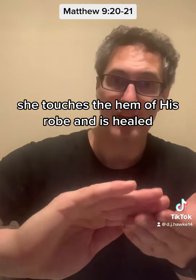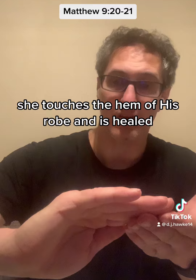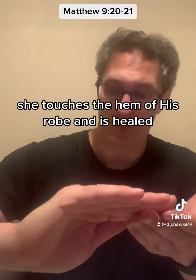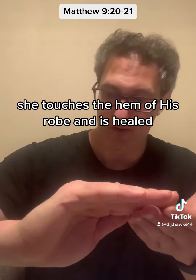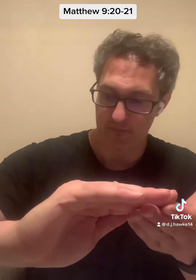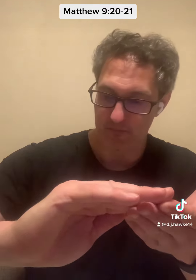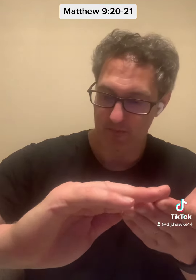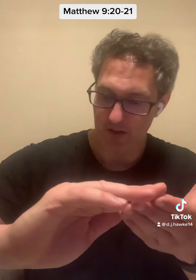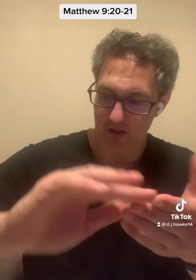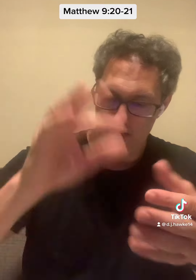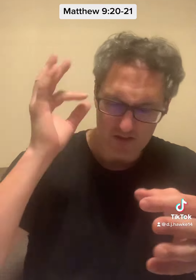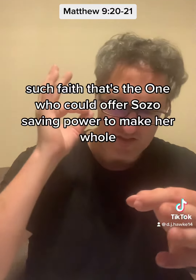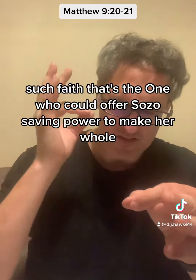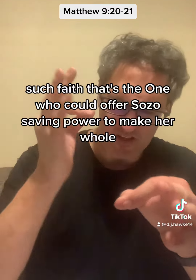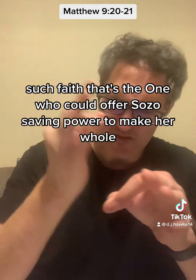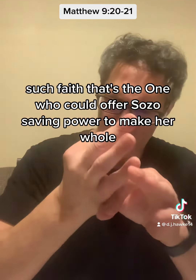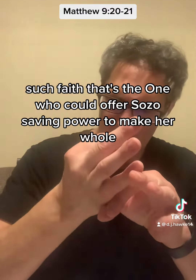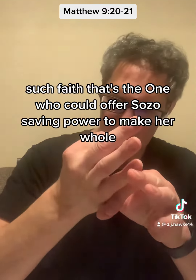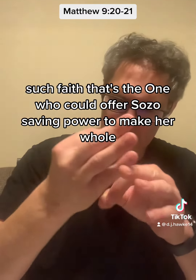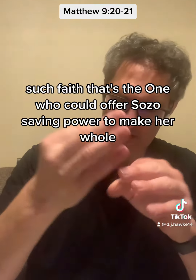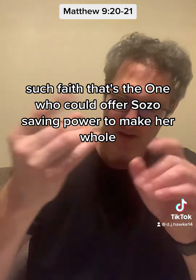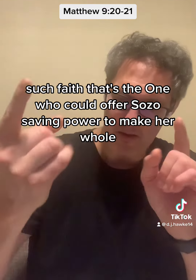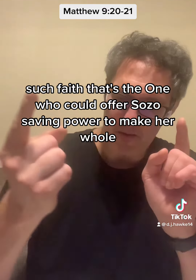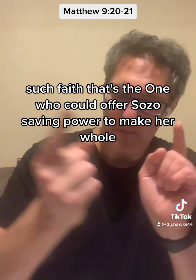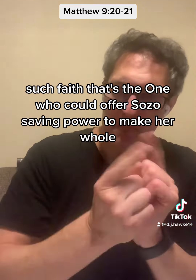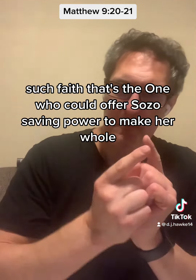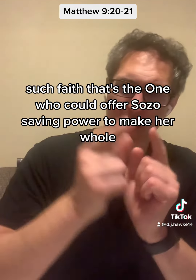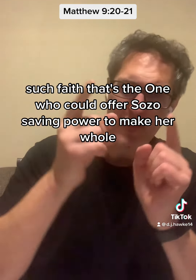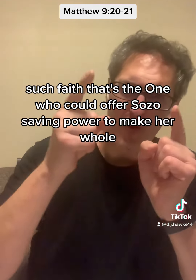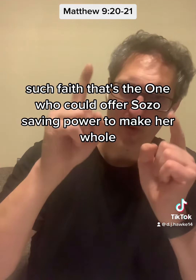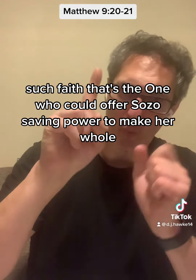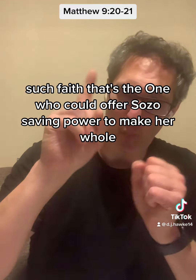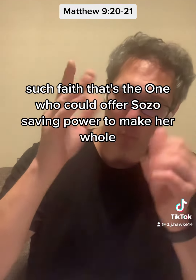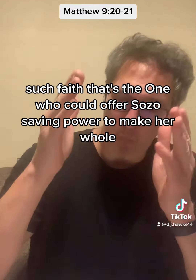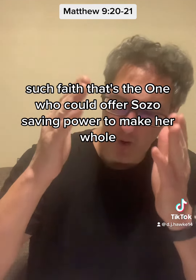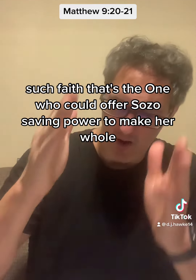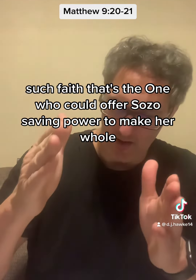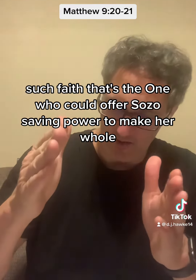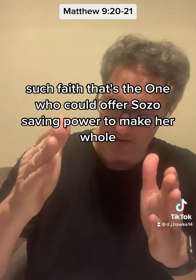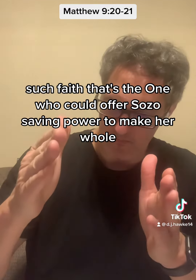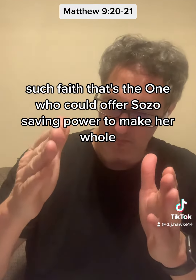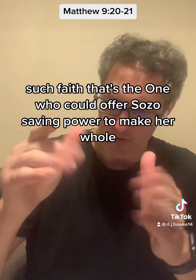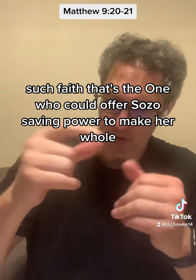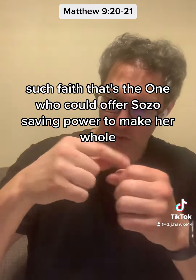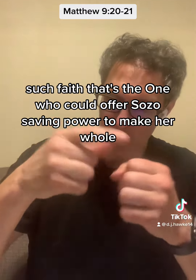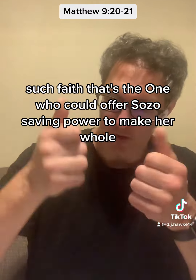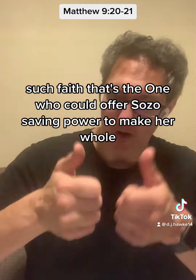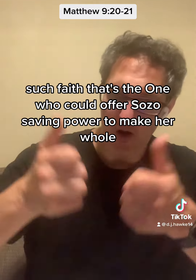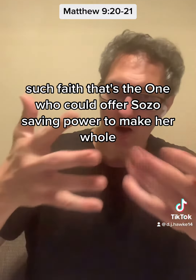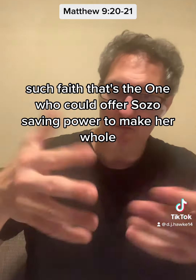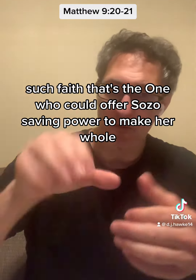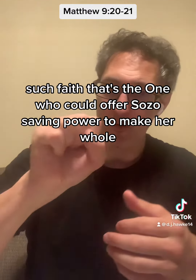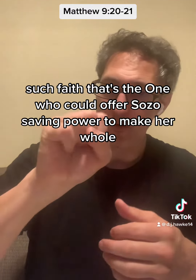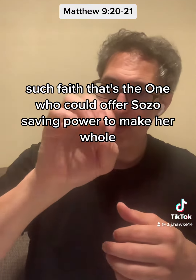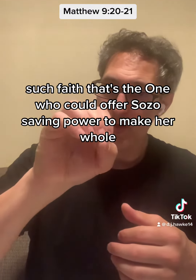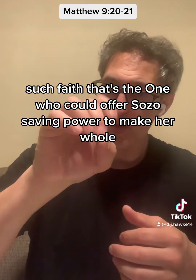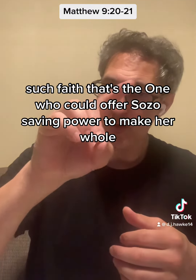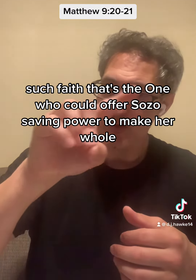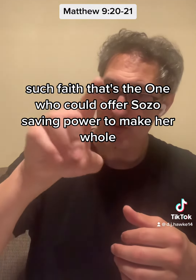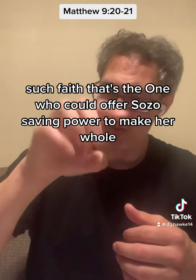healed. Such faith met the one who could offer